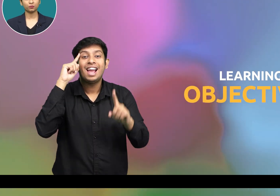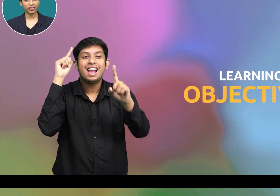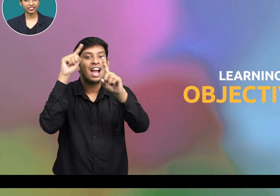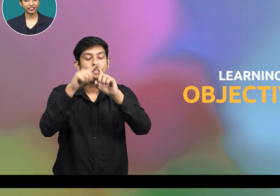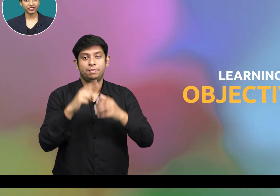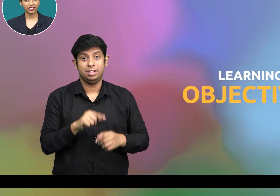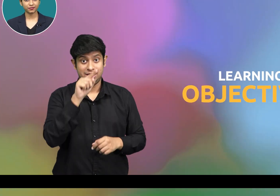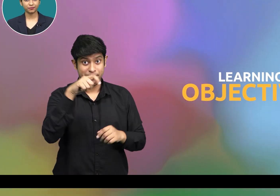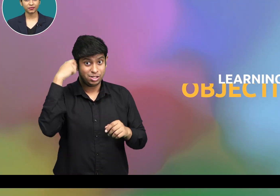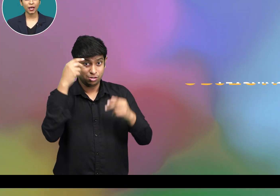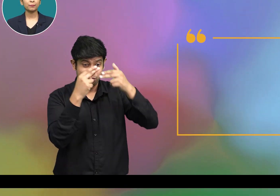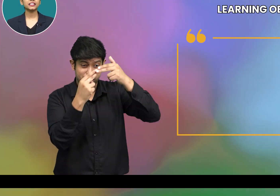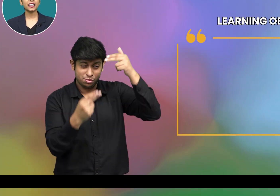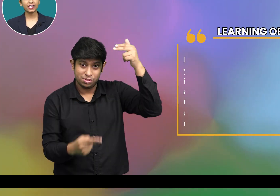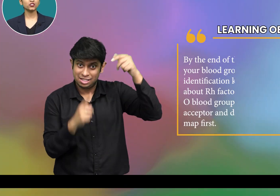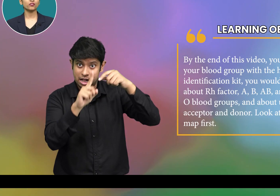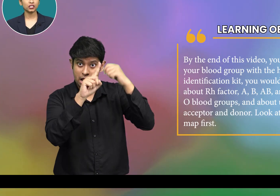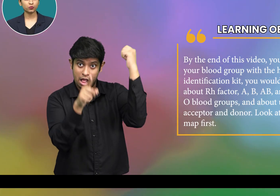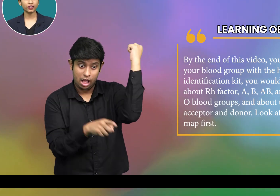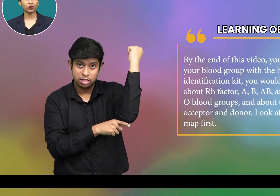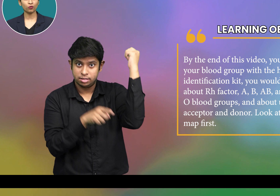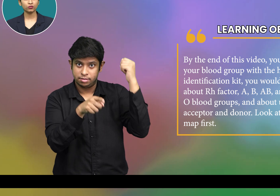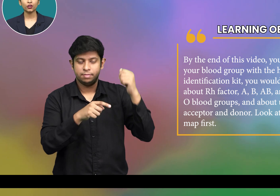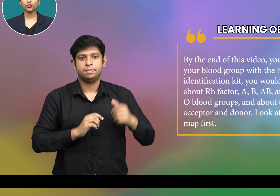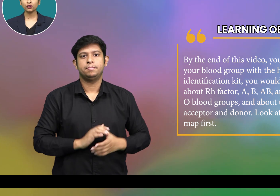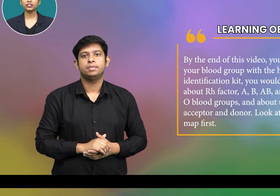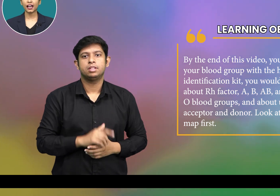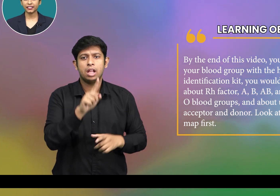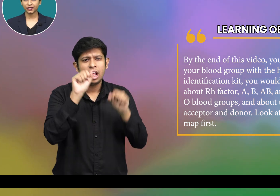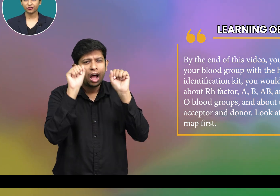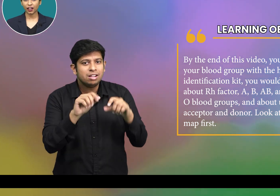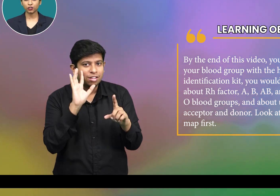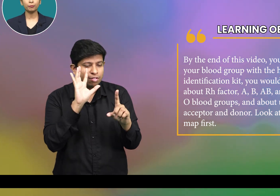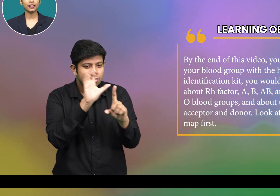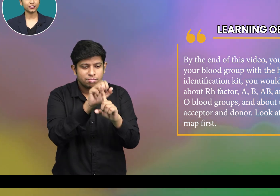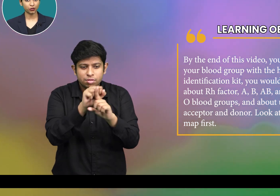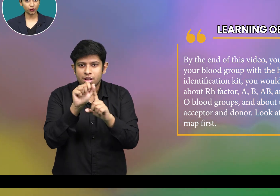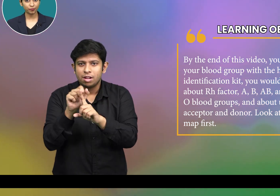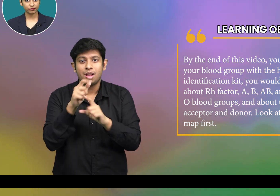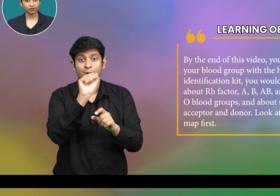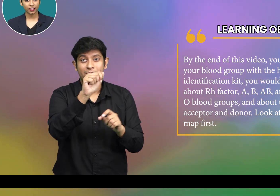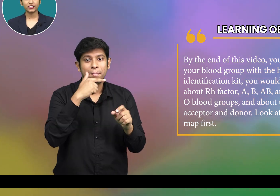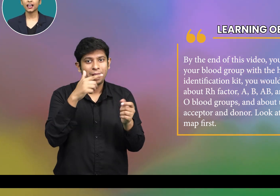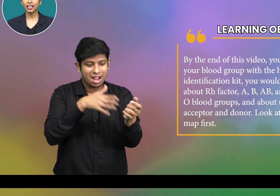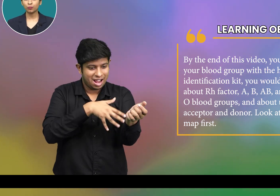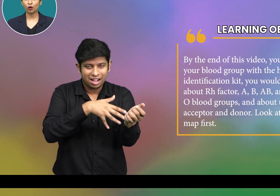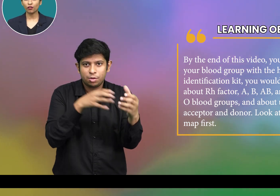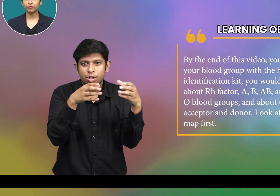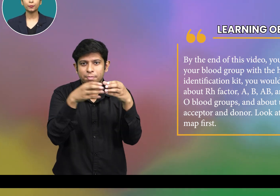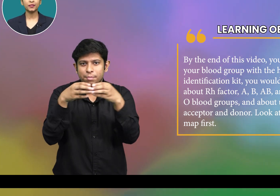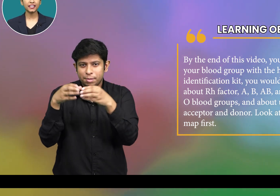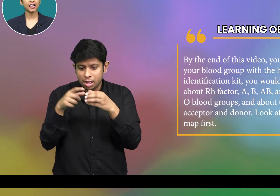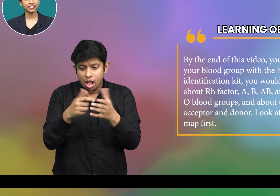learning objectives. By the end of this video, you could identify your blood group with the help